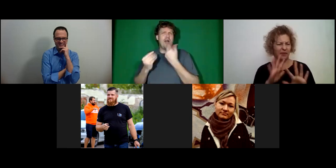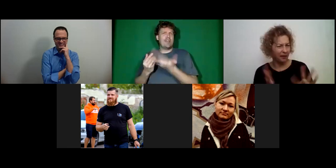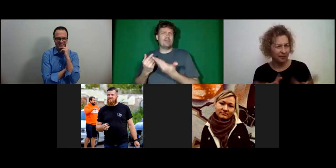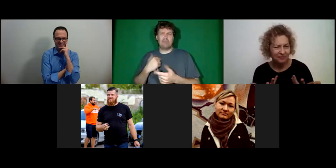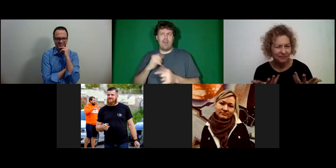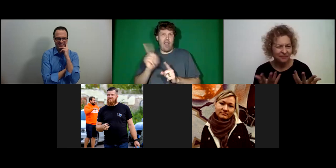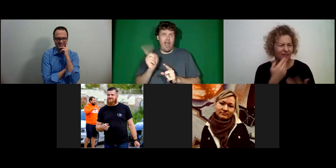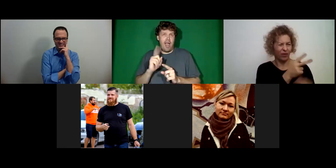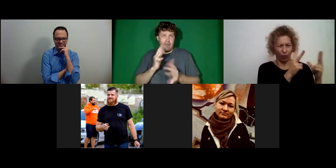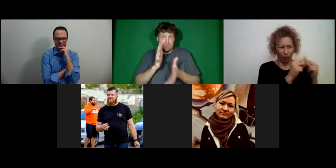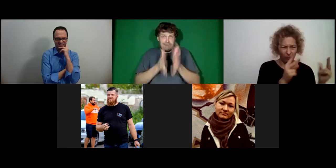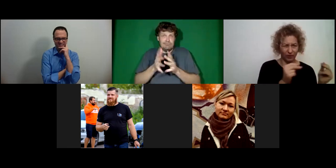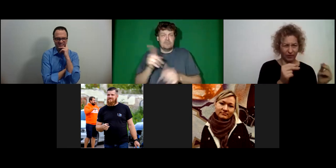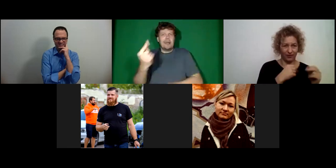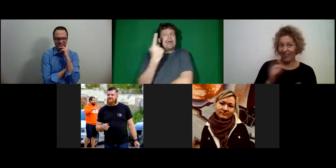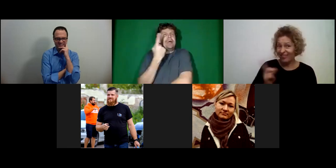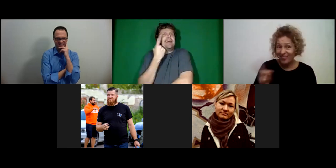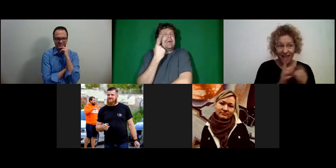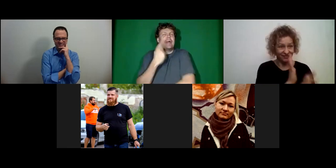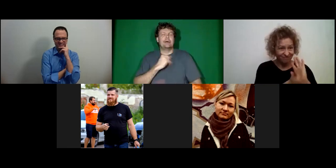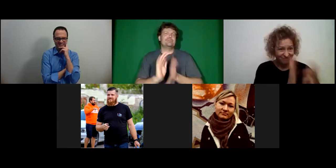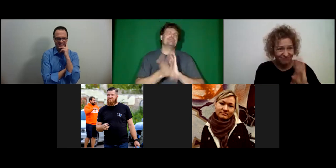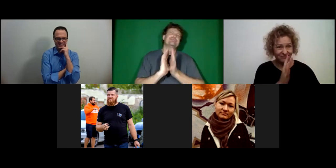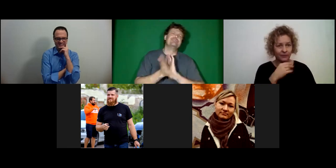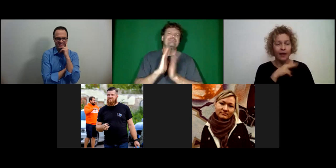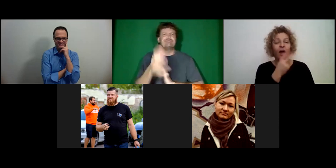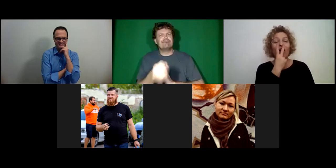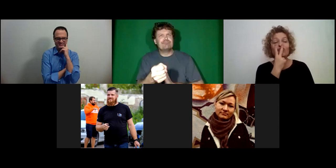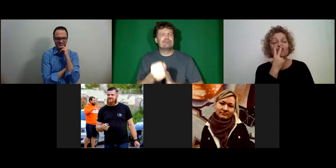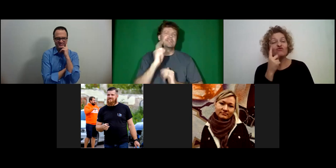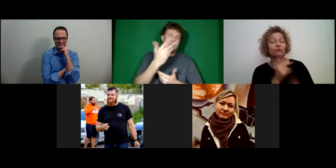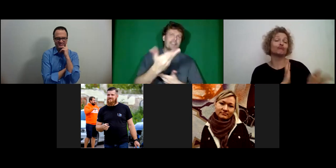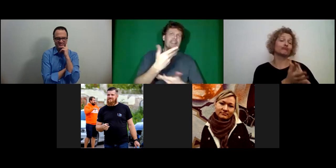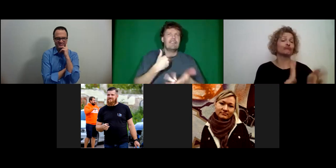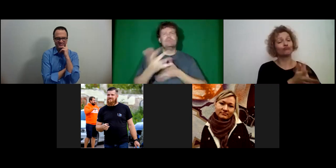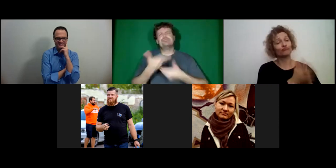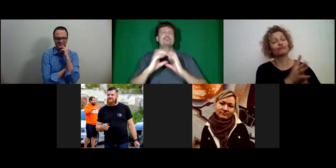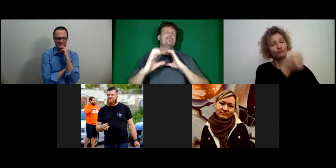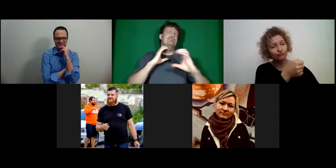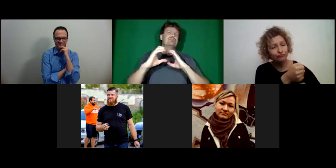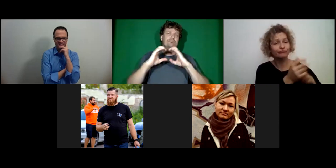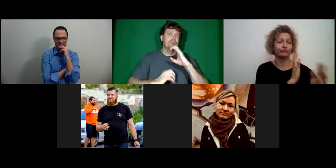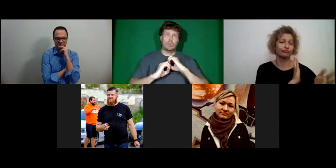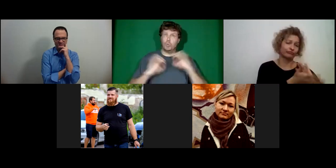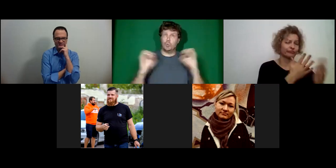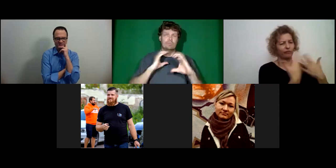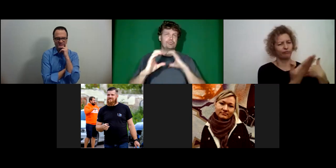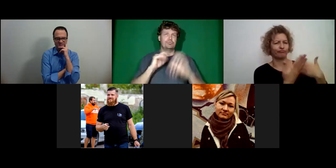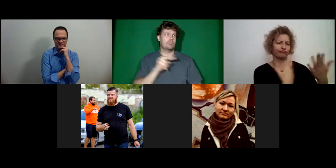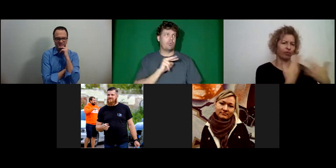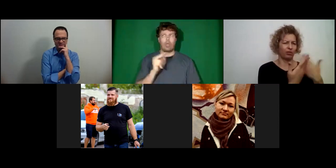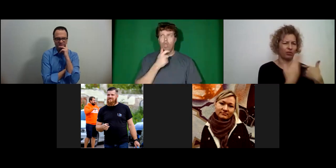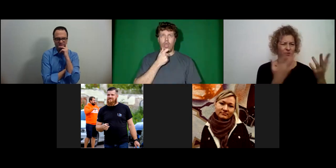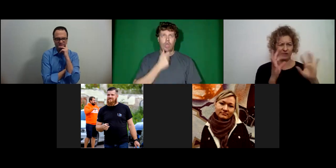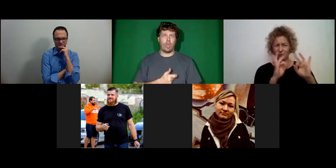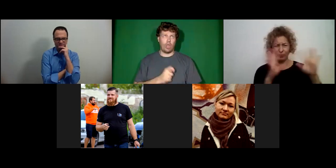with them directly. I can just sign with them directly. He's like, yeah, but they're Romanian. He's like, okay, I got to see this. So I met his deaf friends and